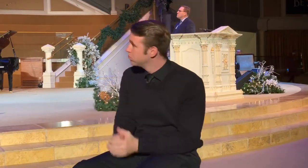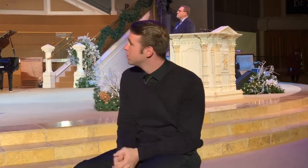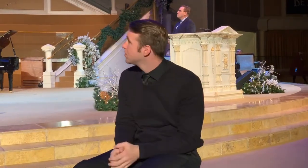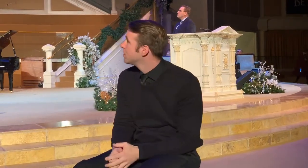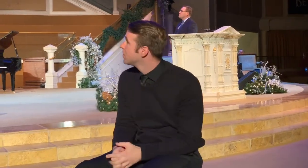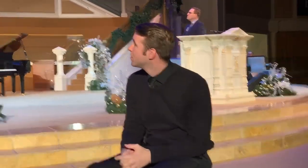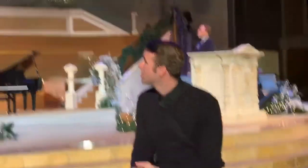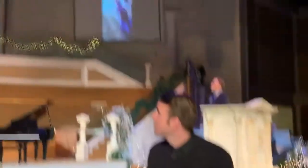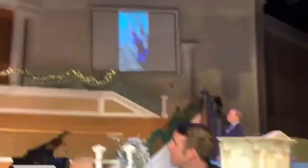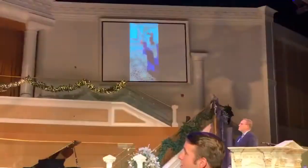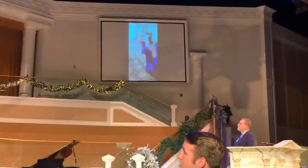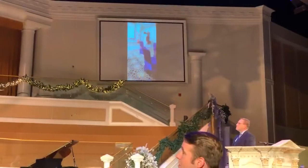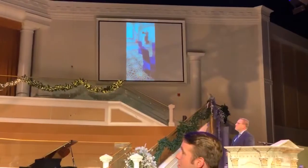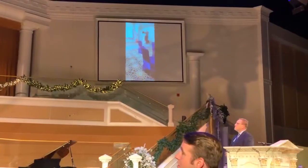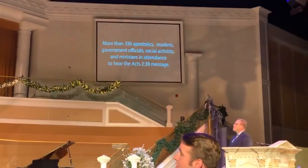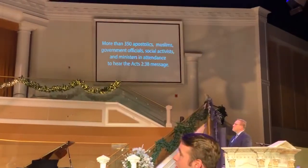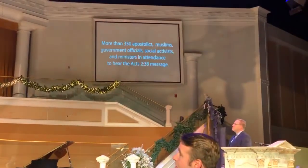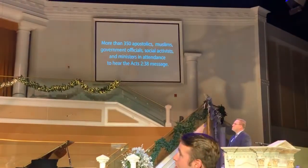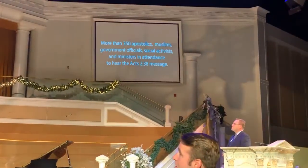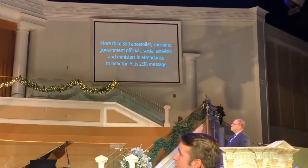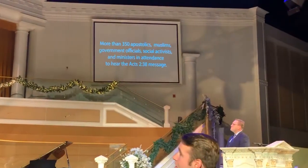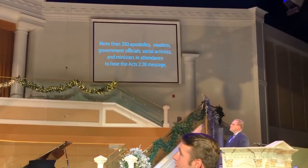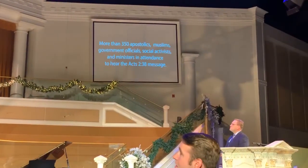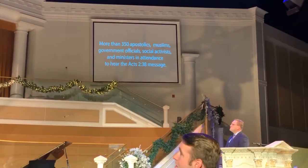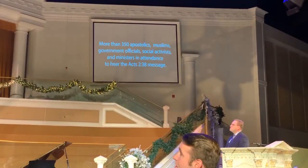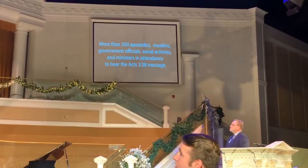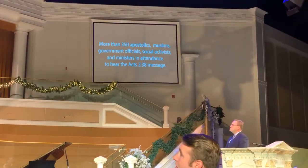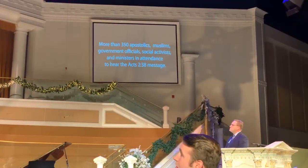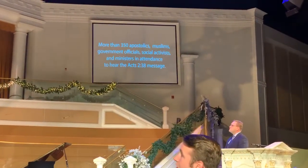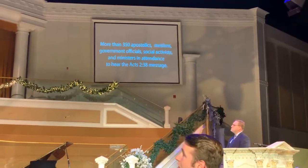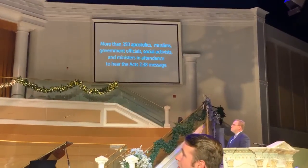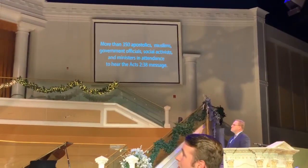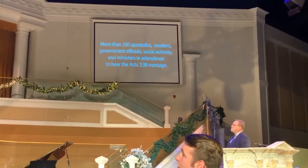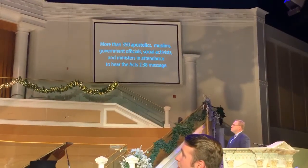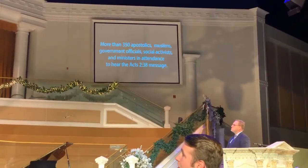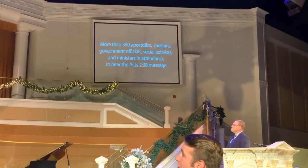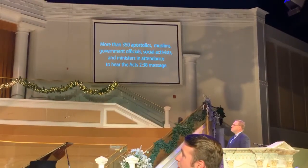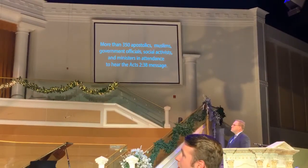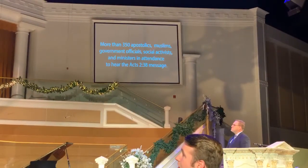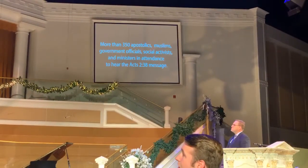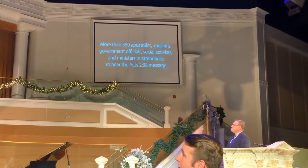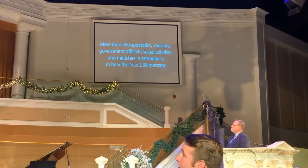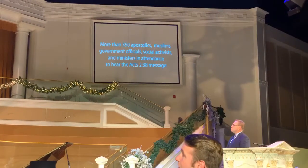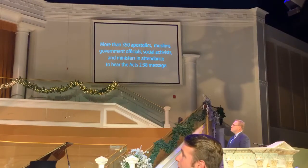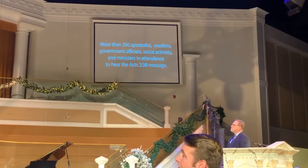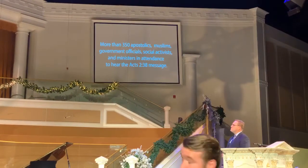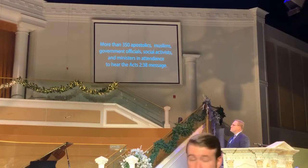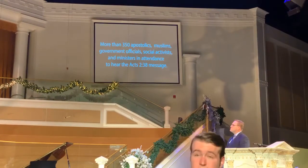Our God.